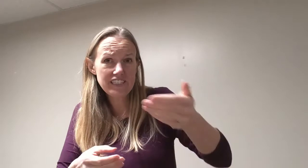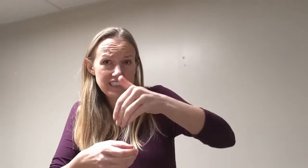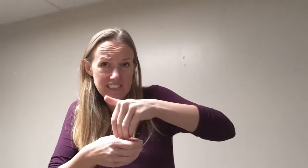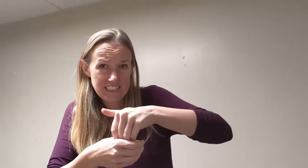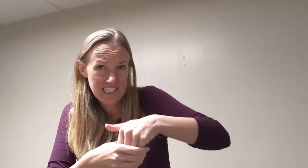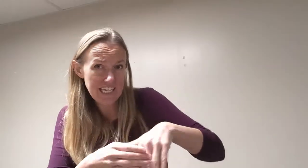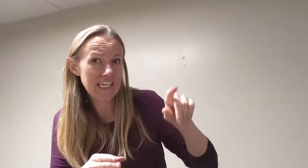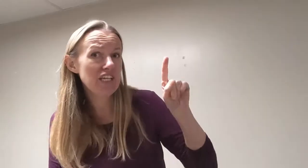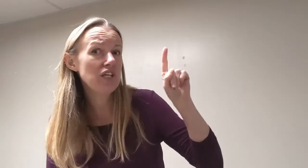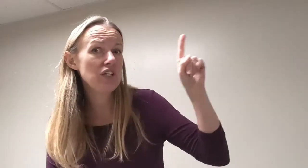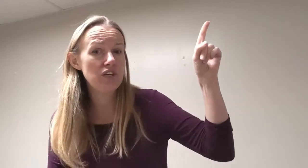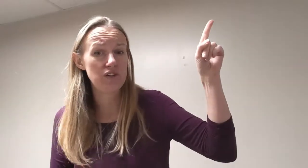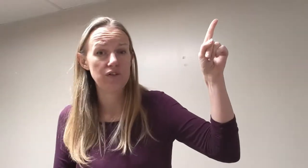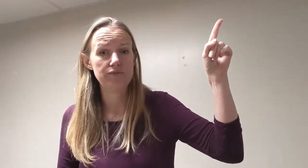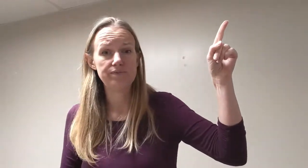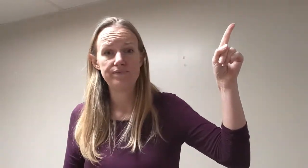Forgiveness is in you.